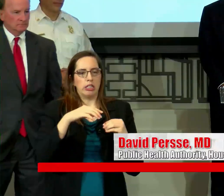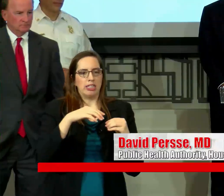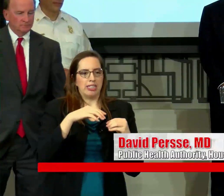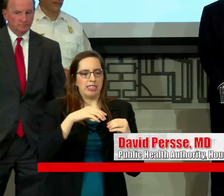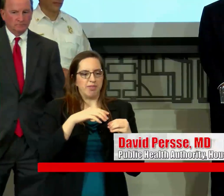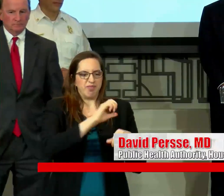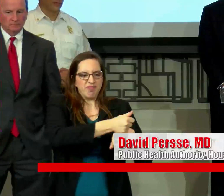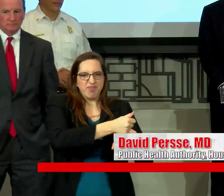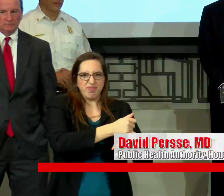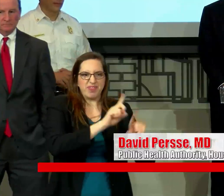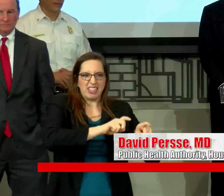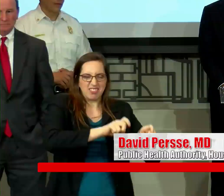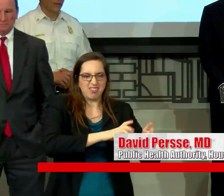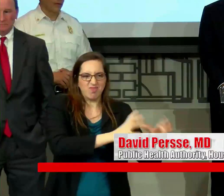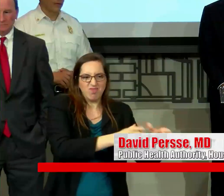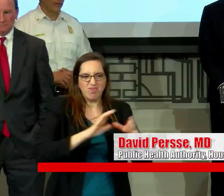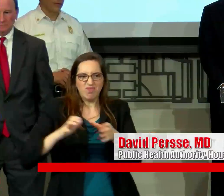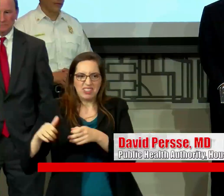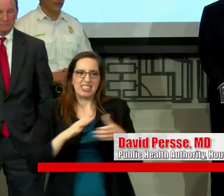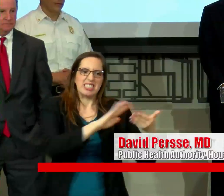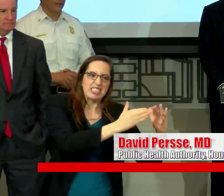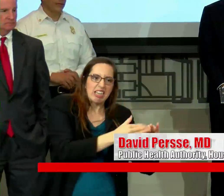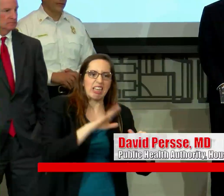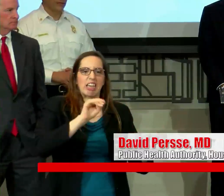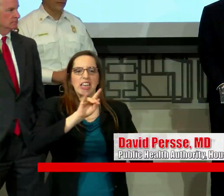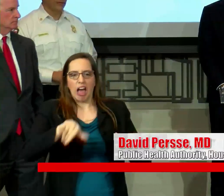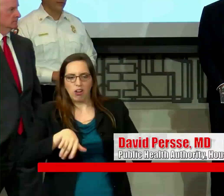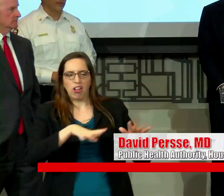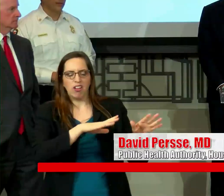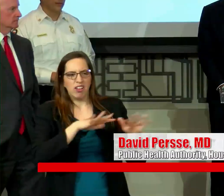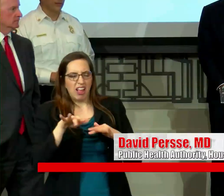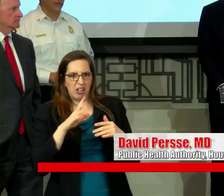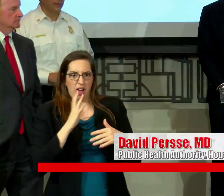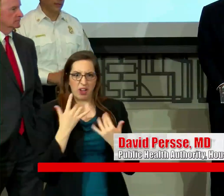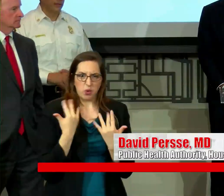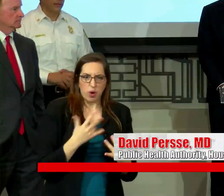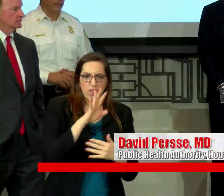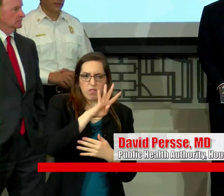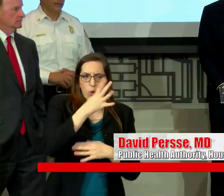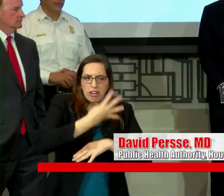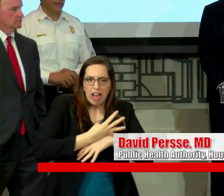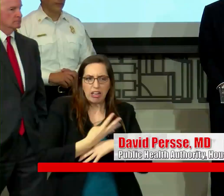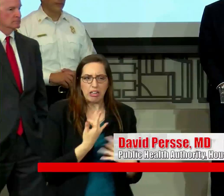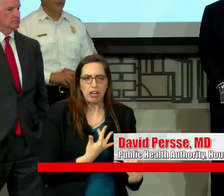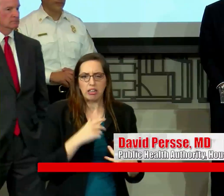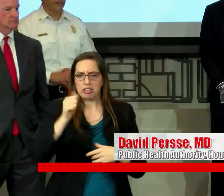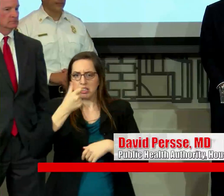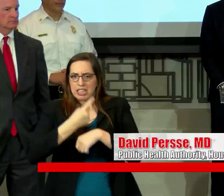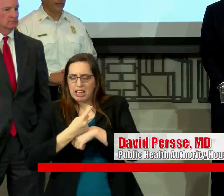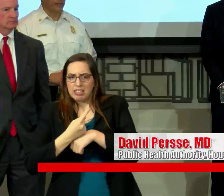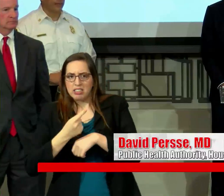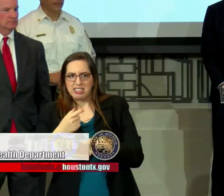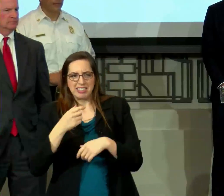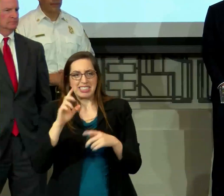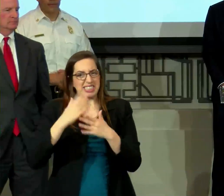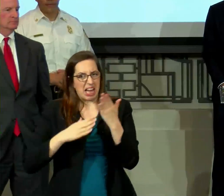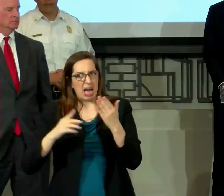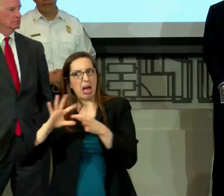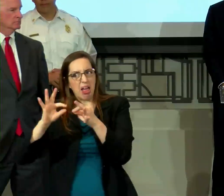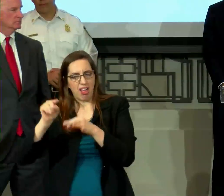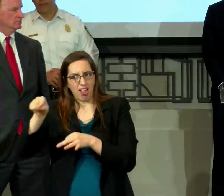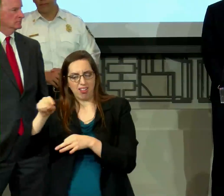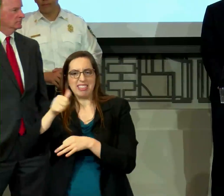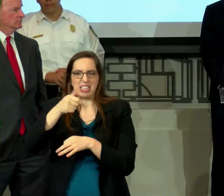about are the turnaround times still 4 days or 10 days? Because Legacy's saying they're 10 to 14 days. Right.